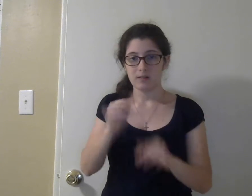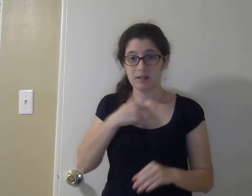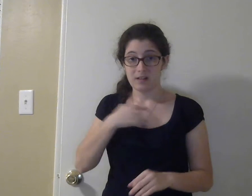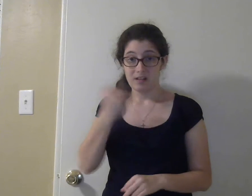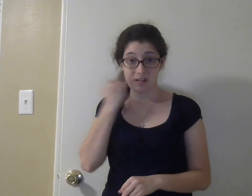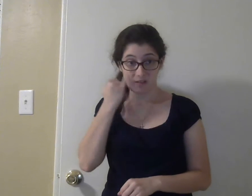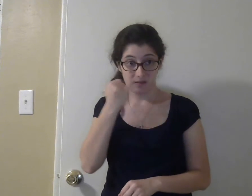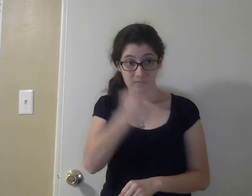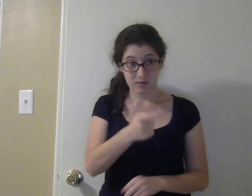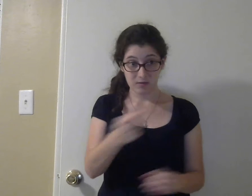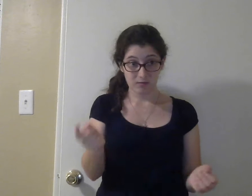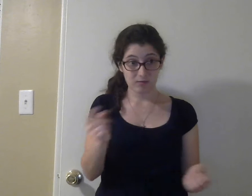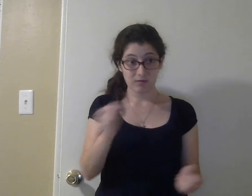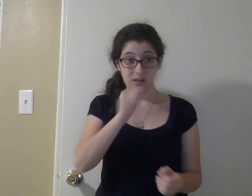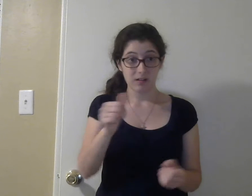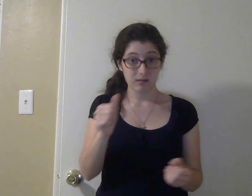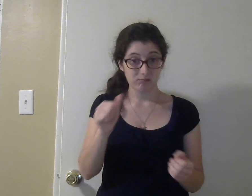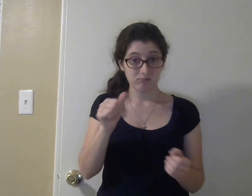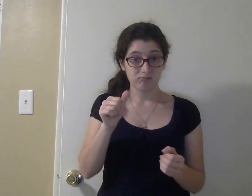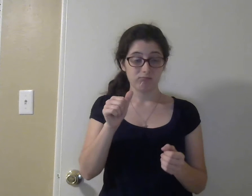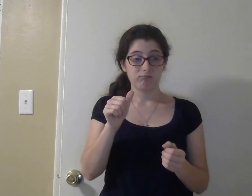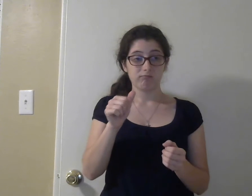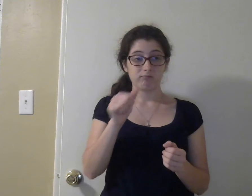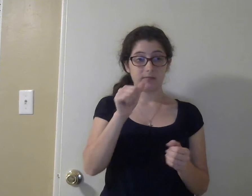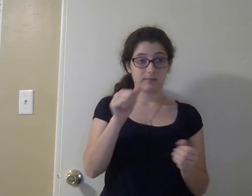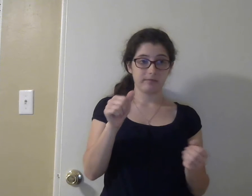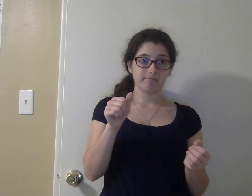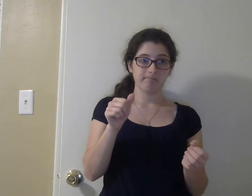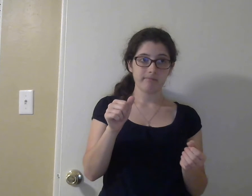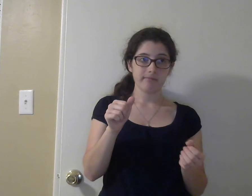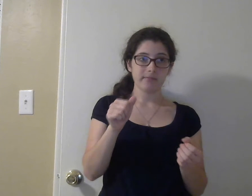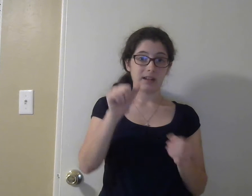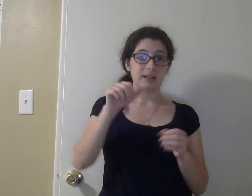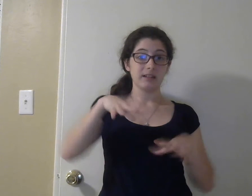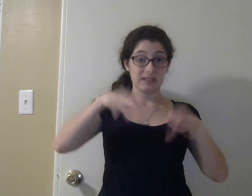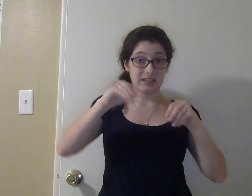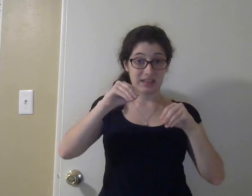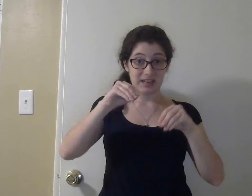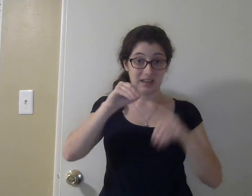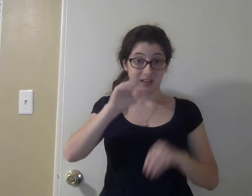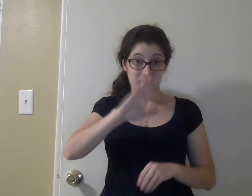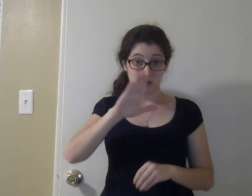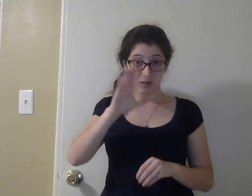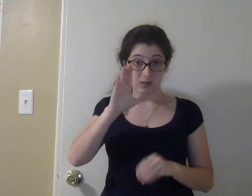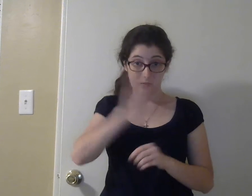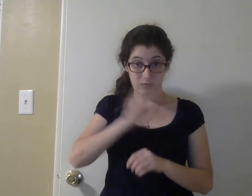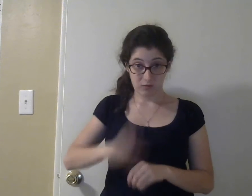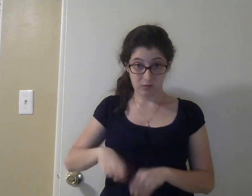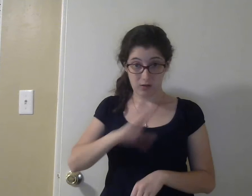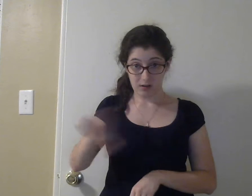worthy of me. Whoever finds his life will lose it, and whoever loses his life for my